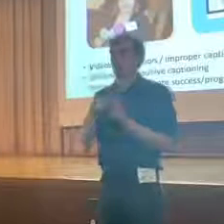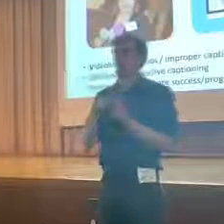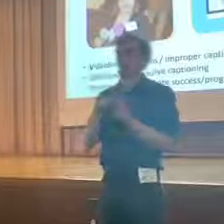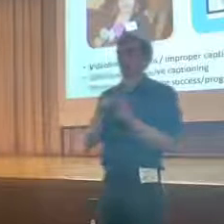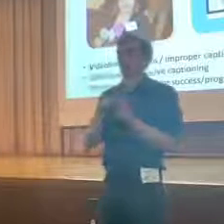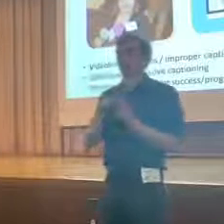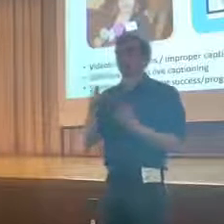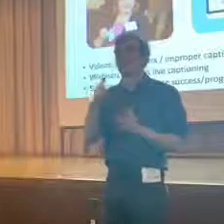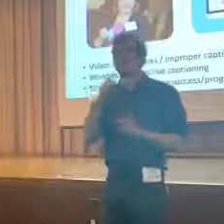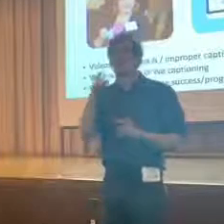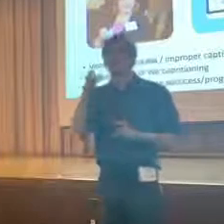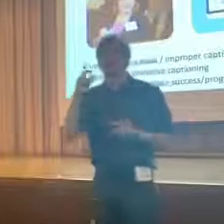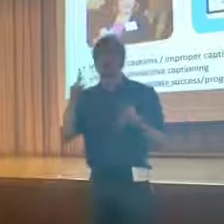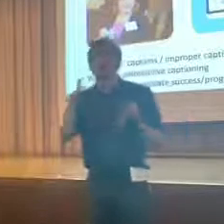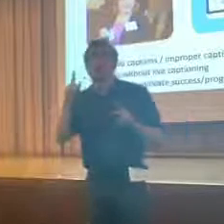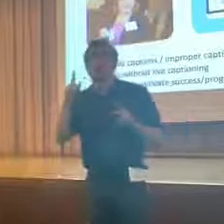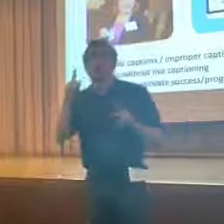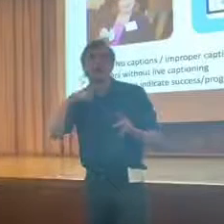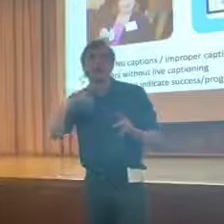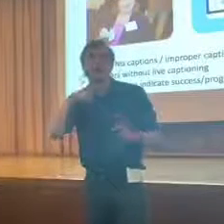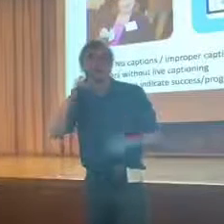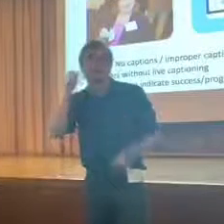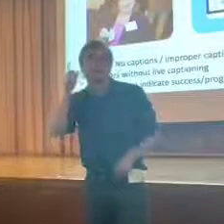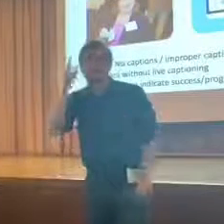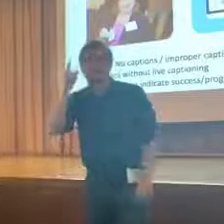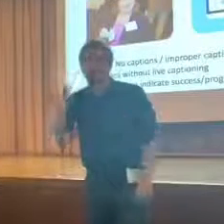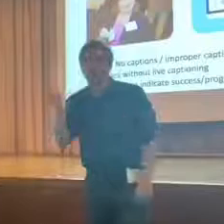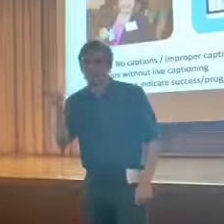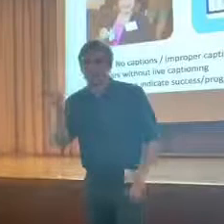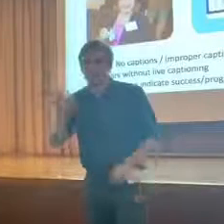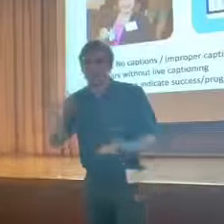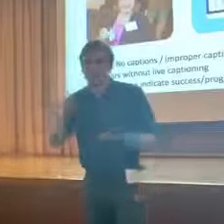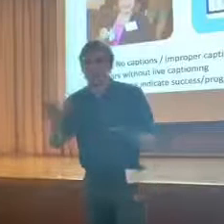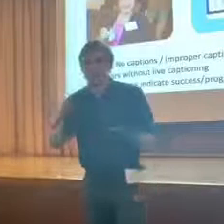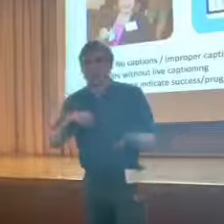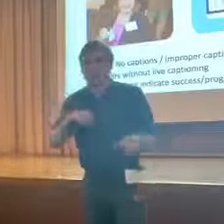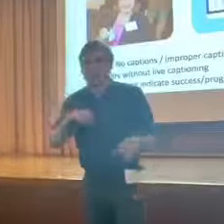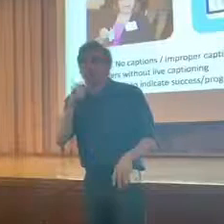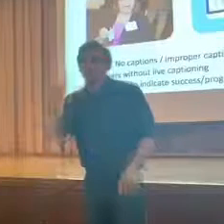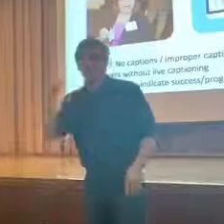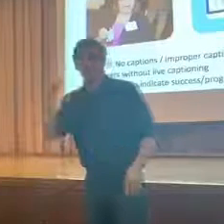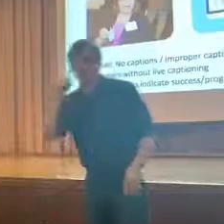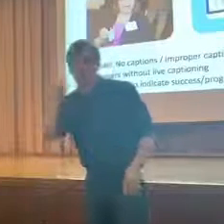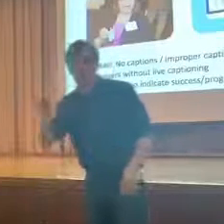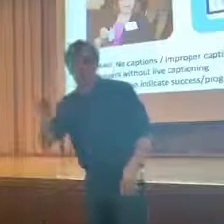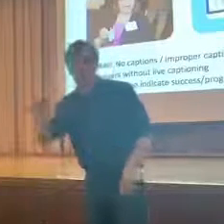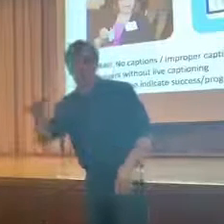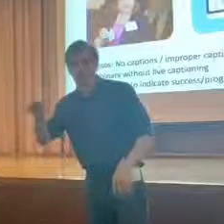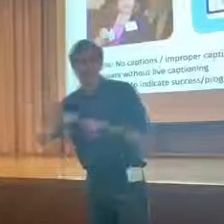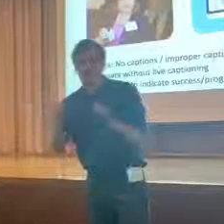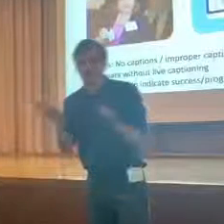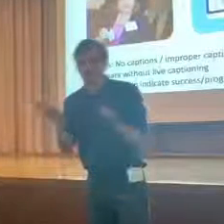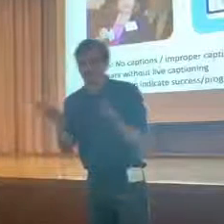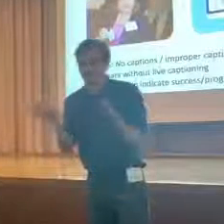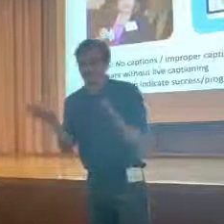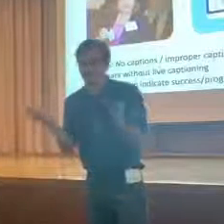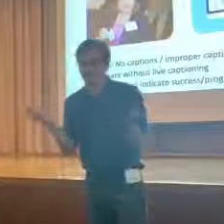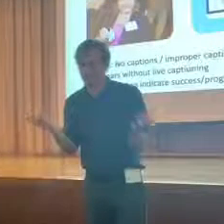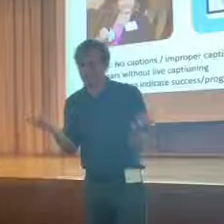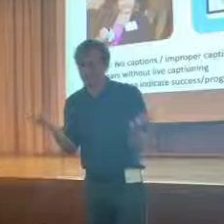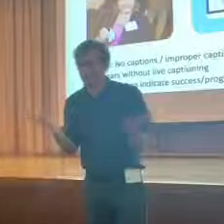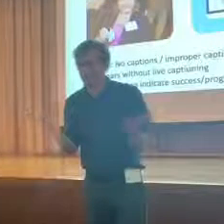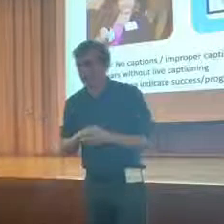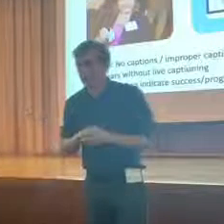difference. So it's really easy, I think, sometimes to overlook the needs of people that cannot hear well or